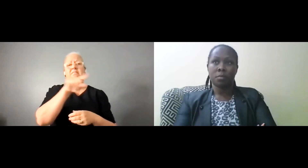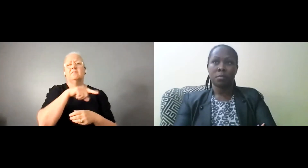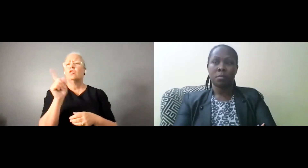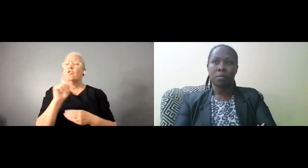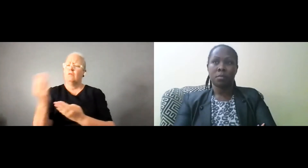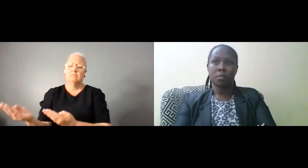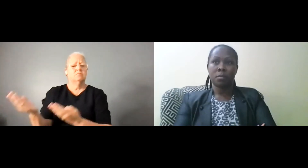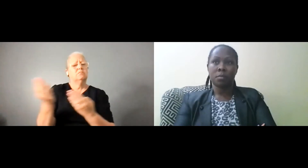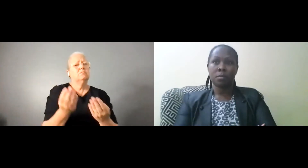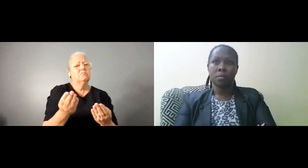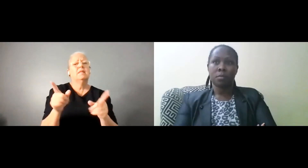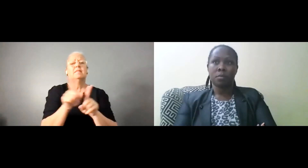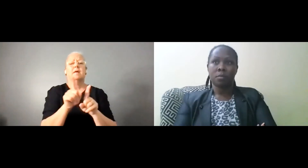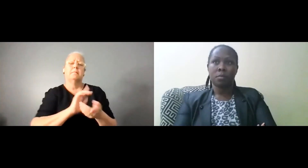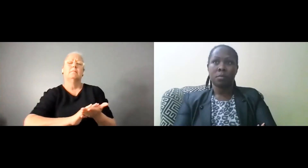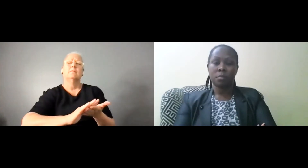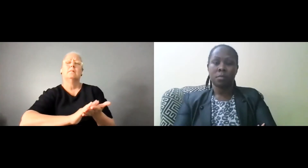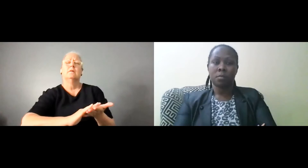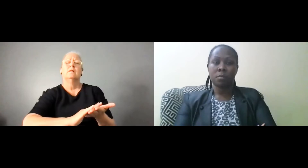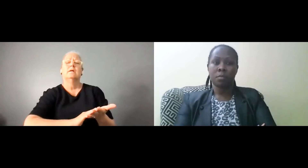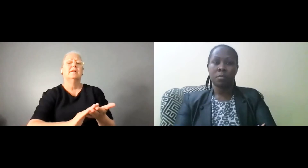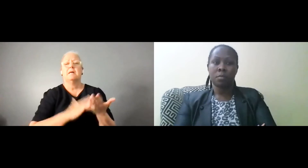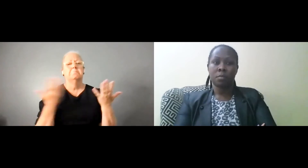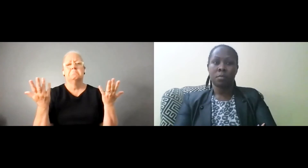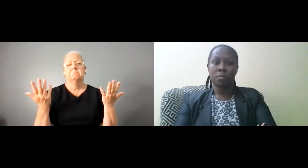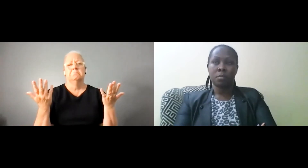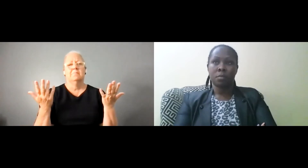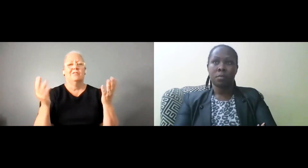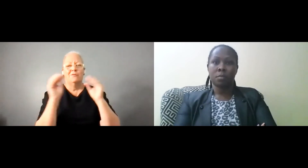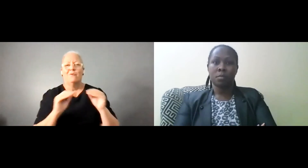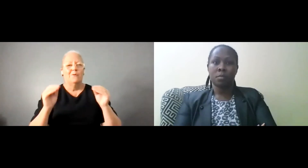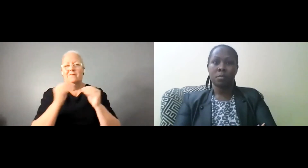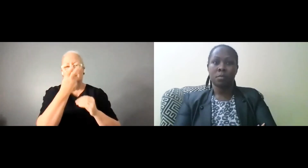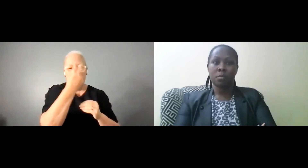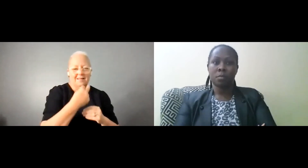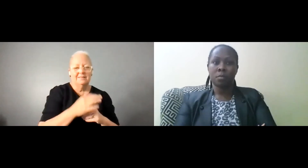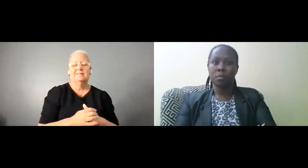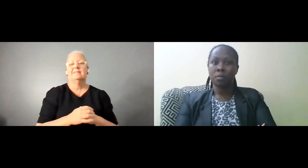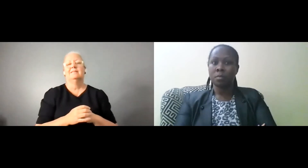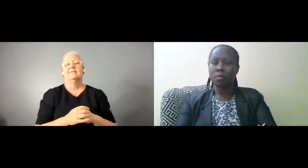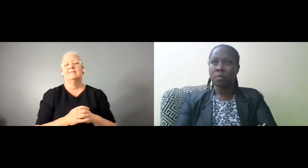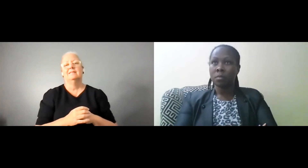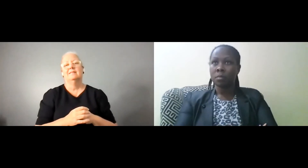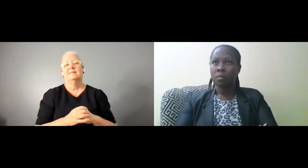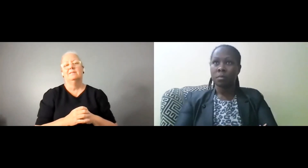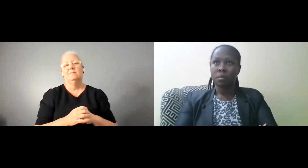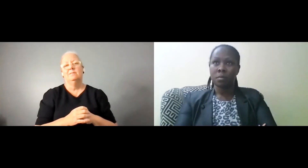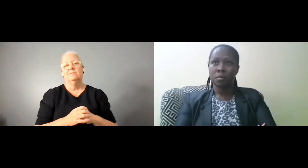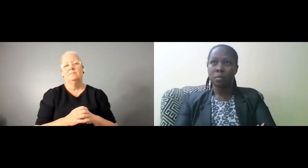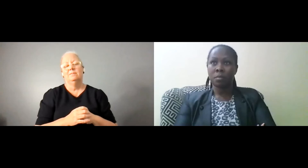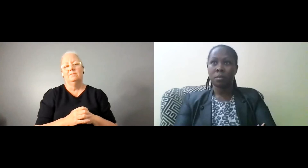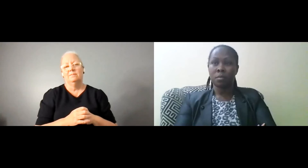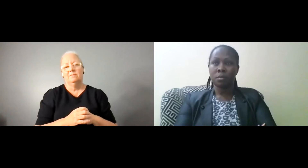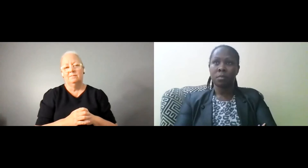for the braille due to the many reasons. The polling papers are not